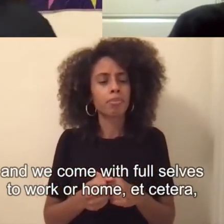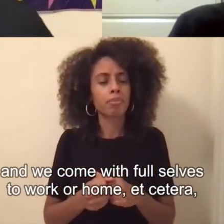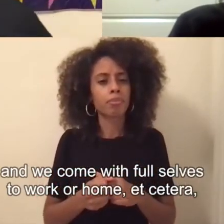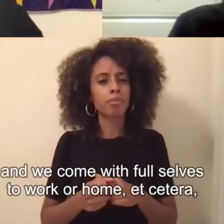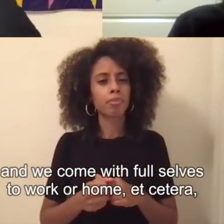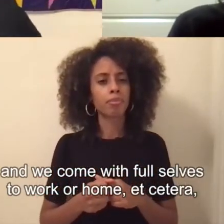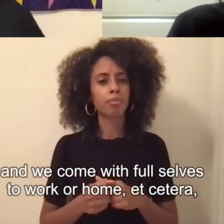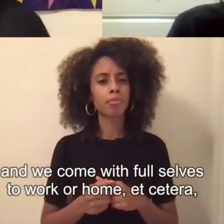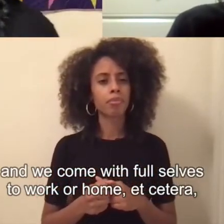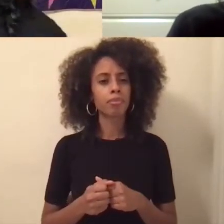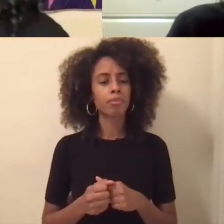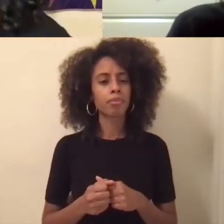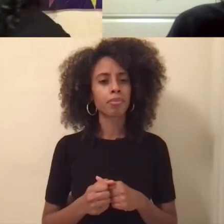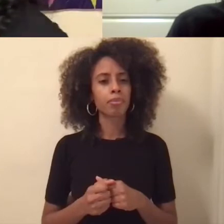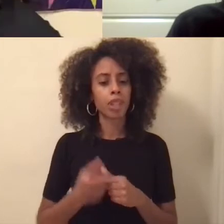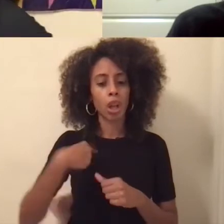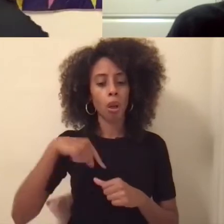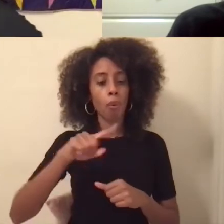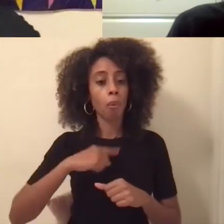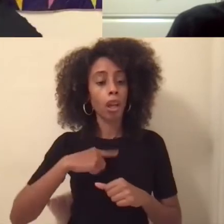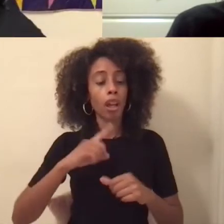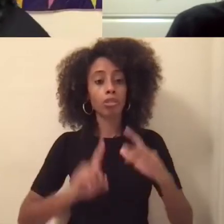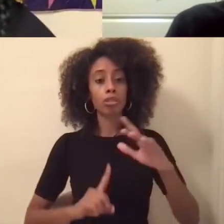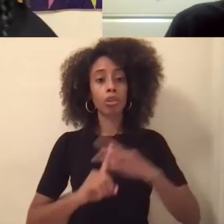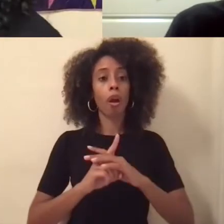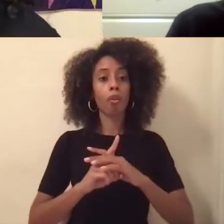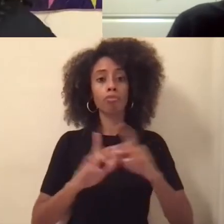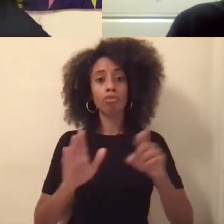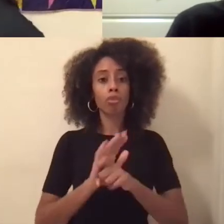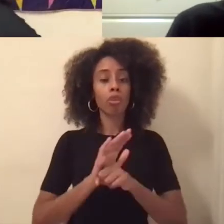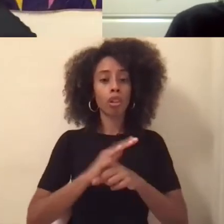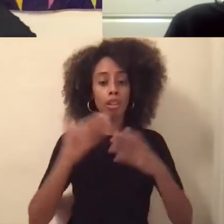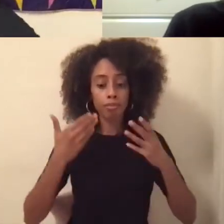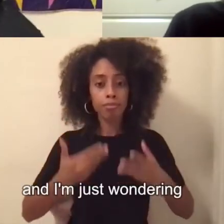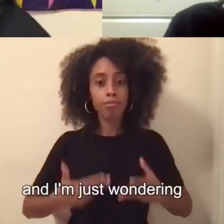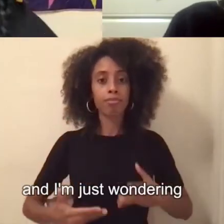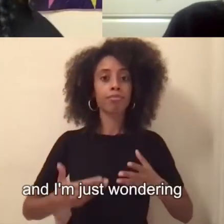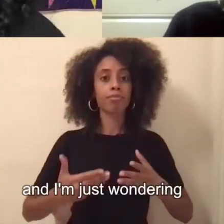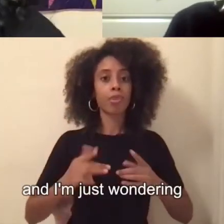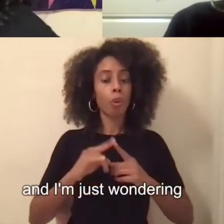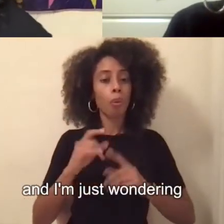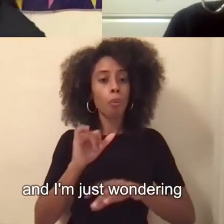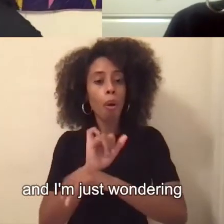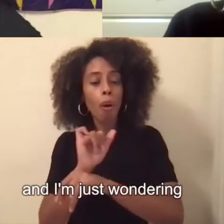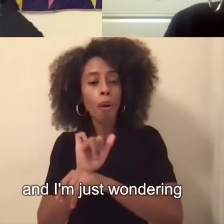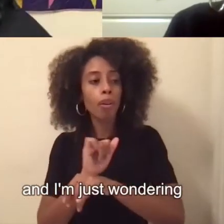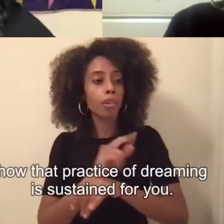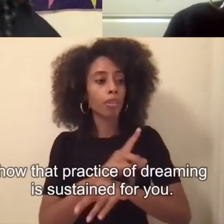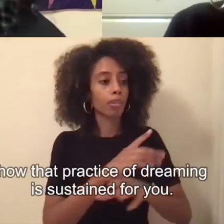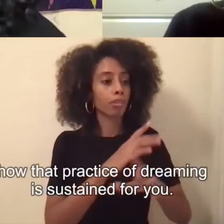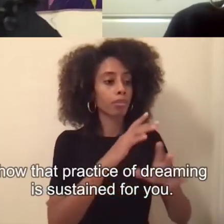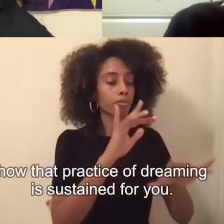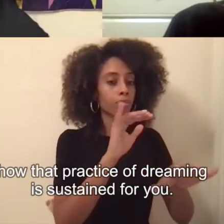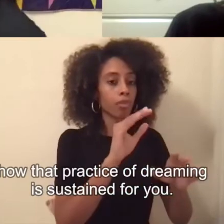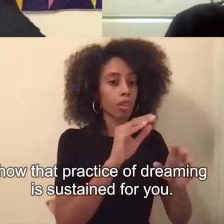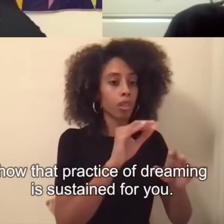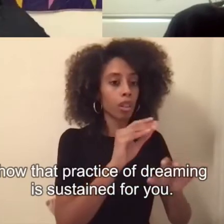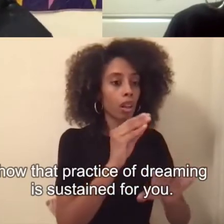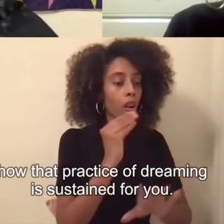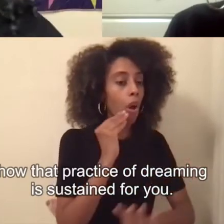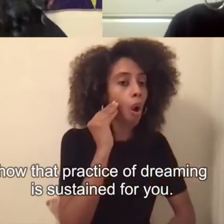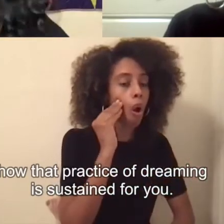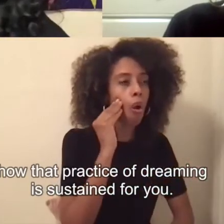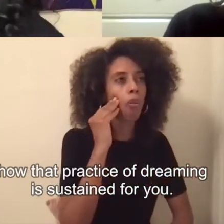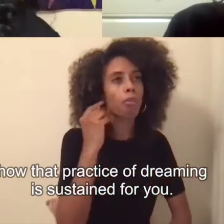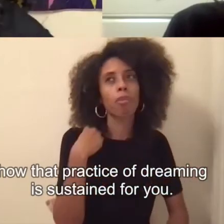we come with full selves to work or home, etc. And I'm just wondering how that practice of